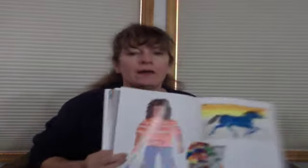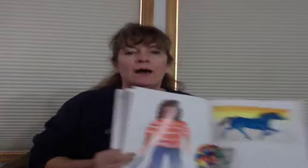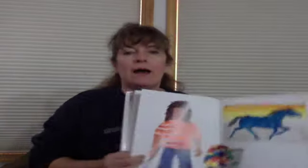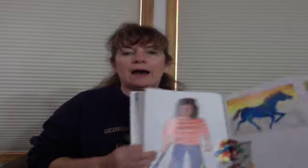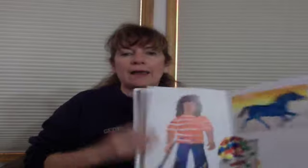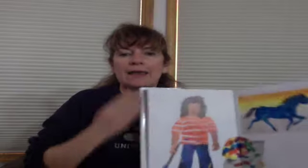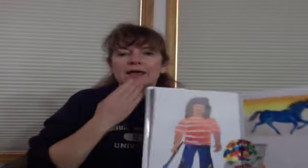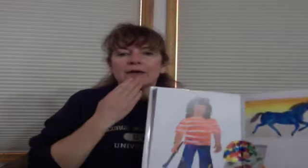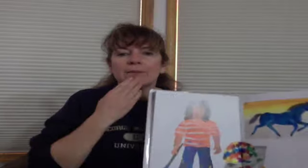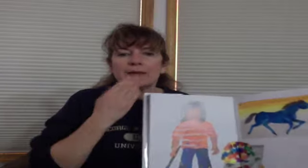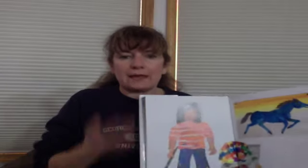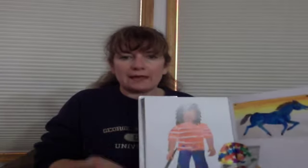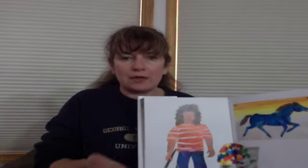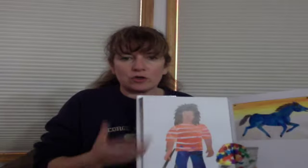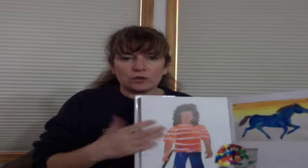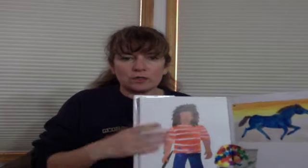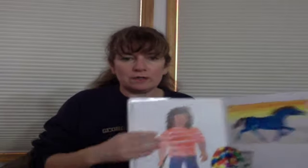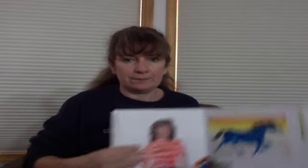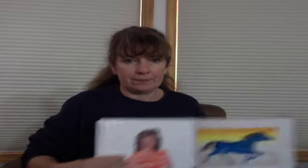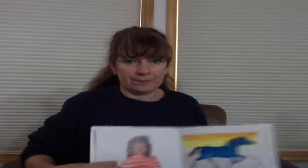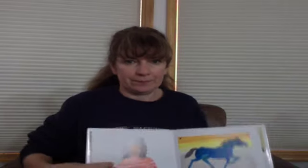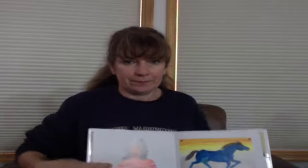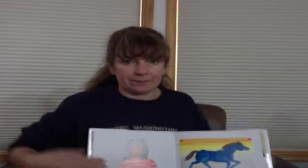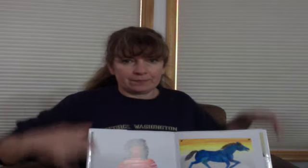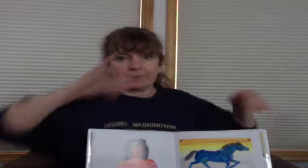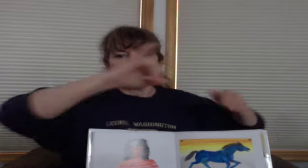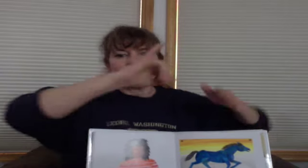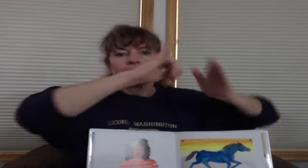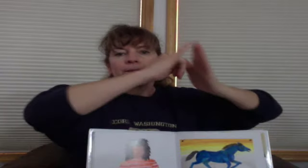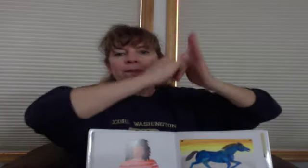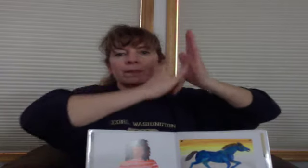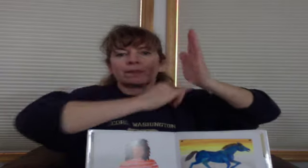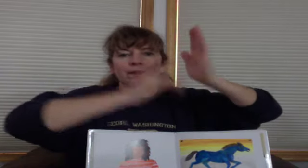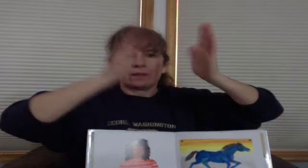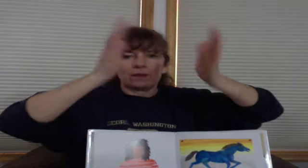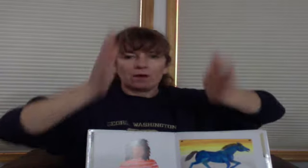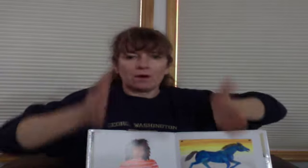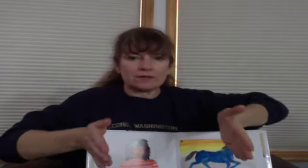I am a good artist.